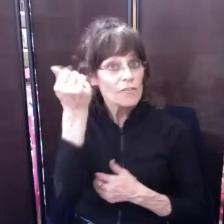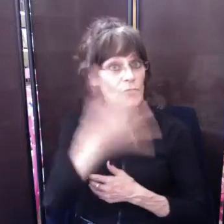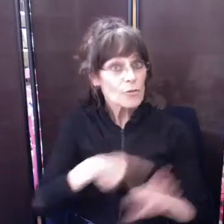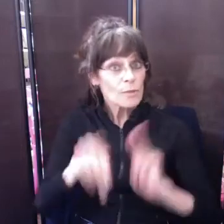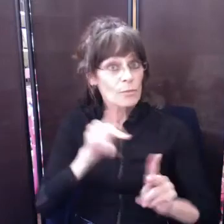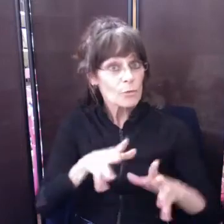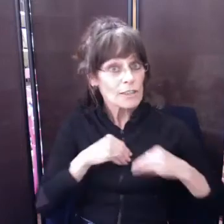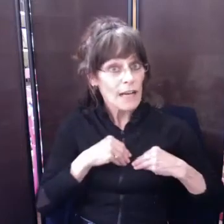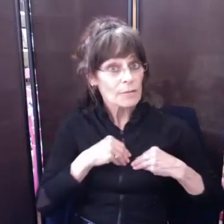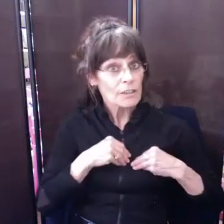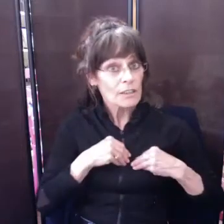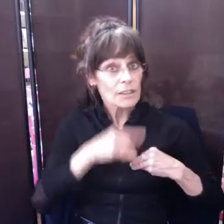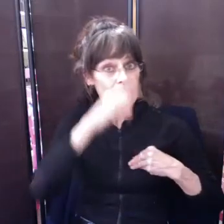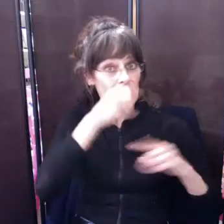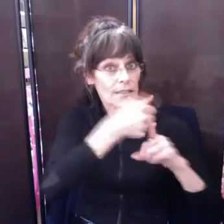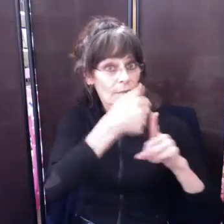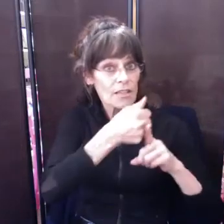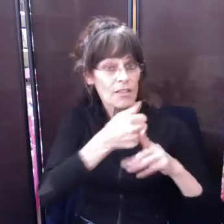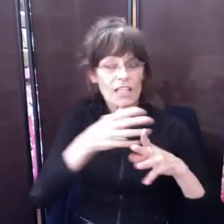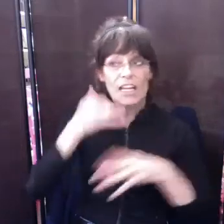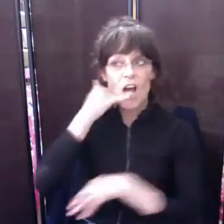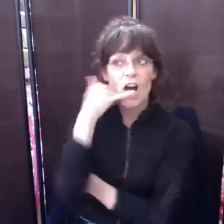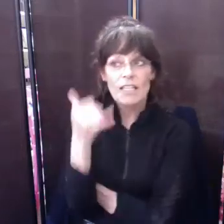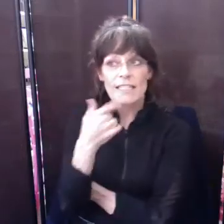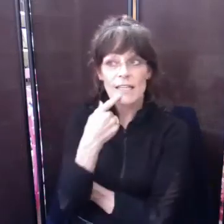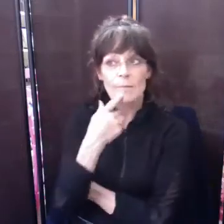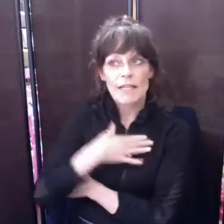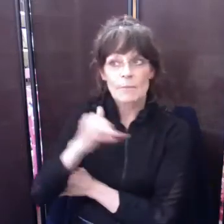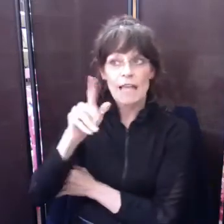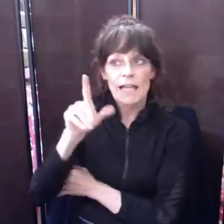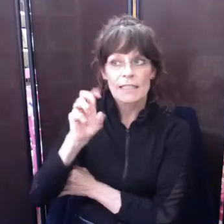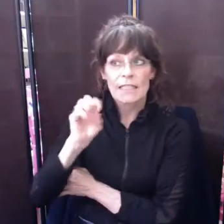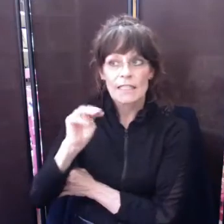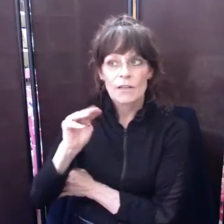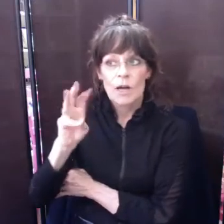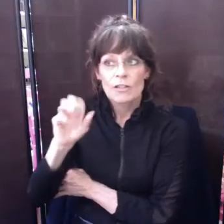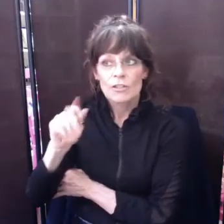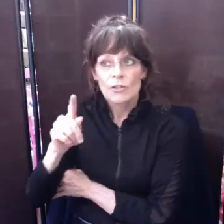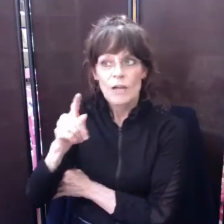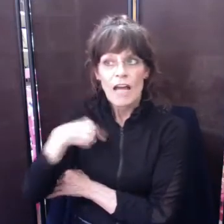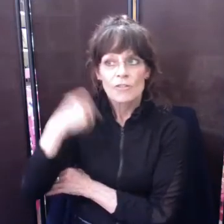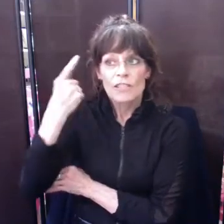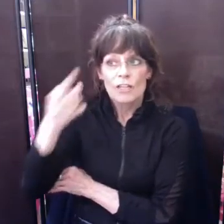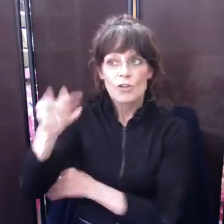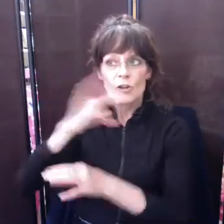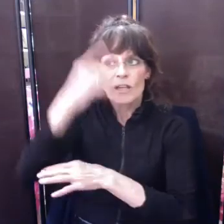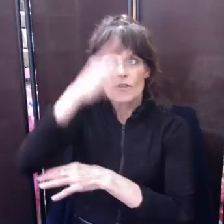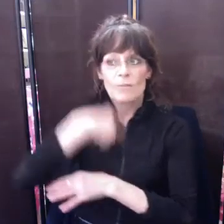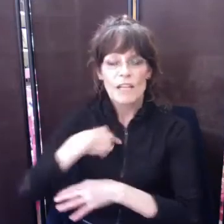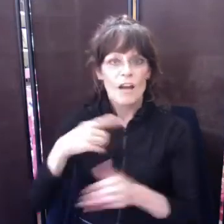kids. And then I called him and I said, "My name is Ilene Waterstone, and I understand you're looking for me." And in our first conversation, without